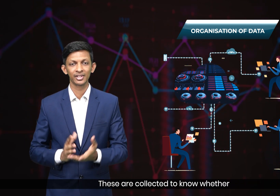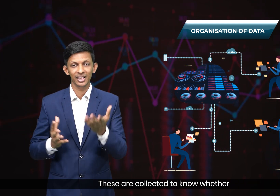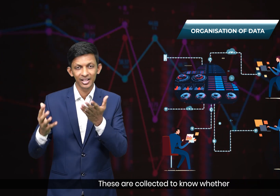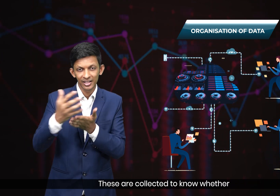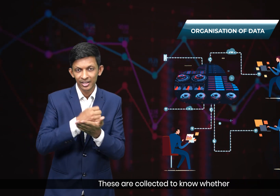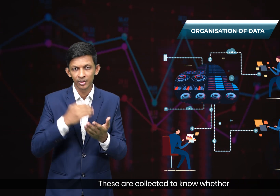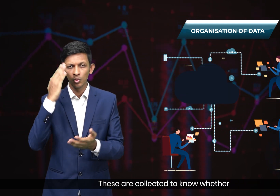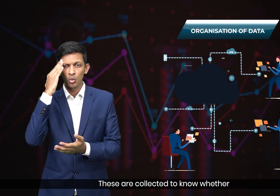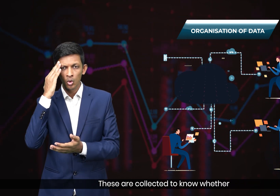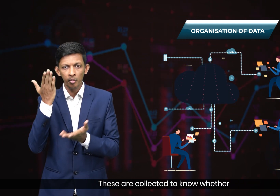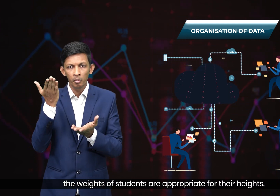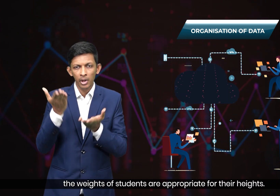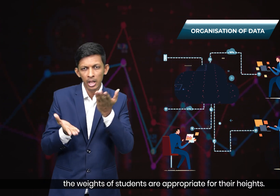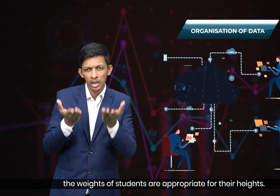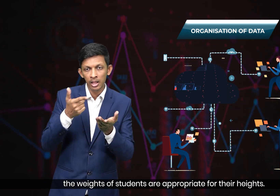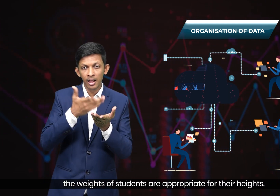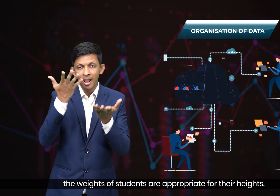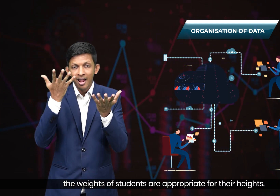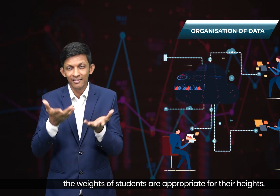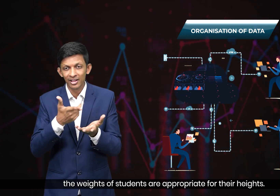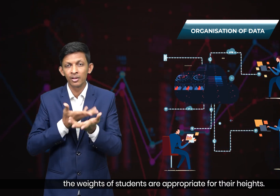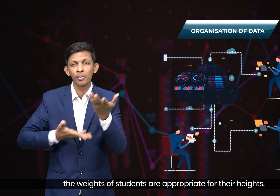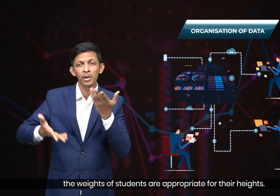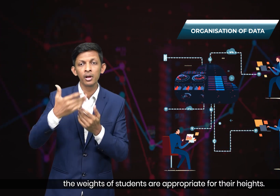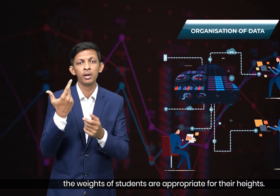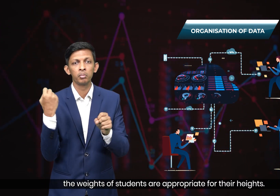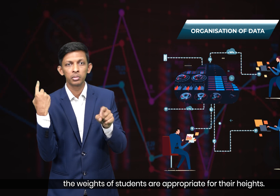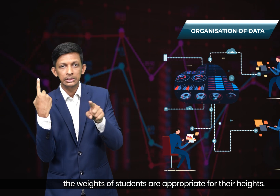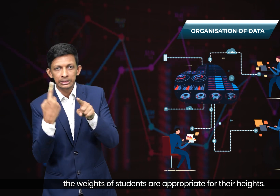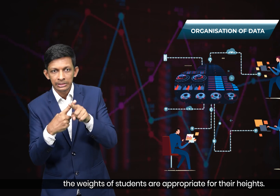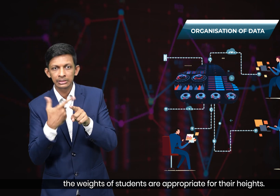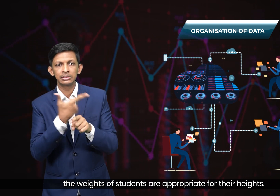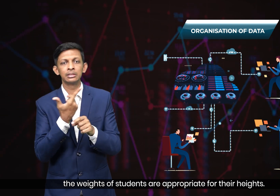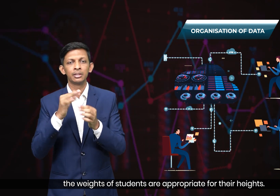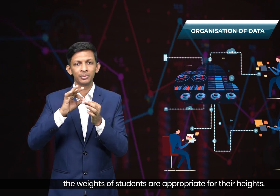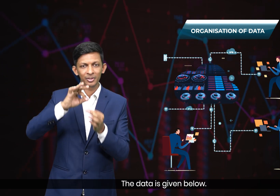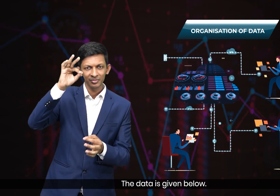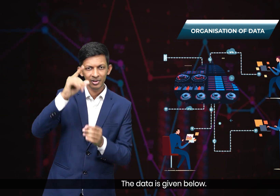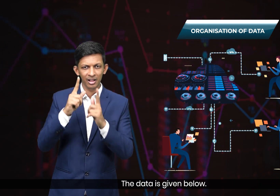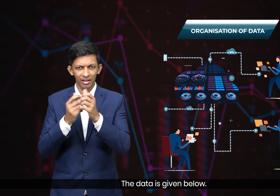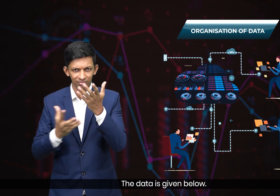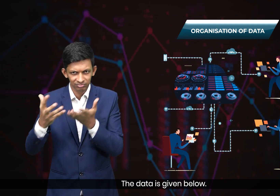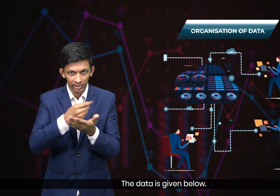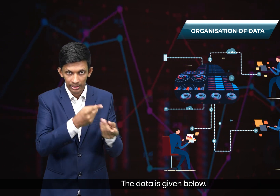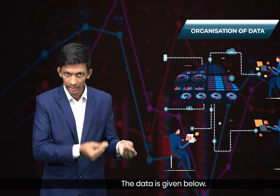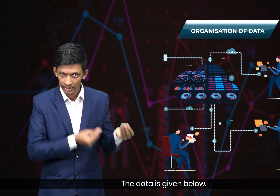These are collected to know whether the weights of students are appropriate for their heights. The data is given below.